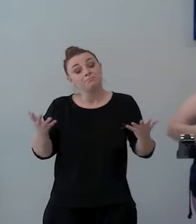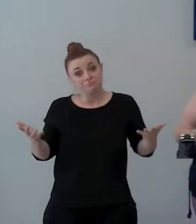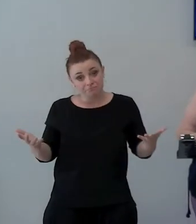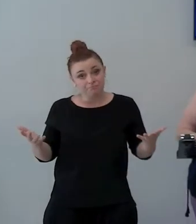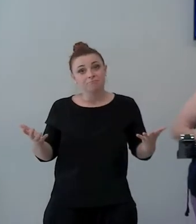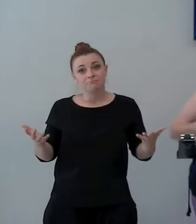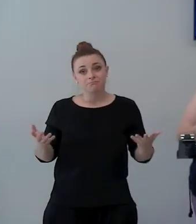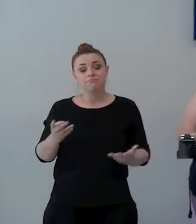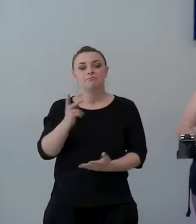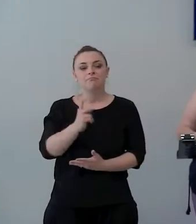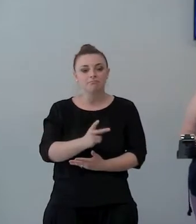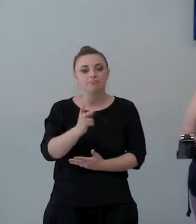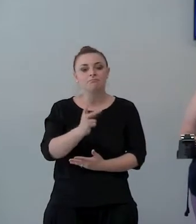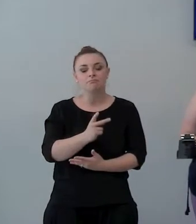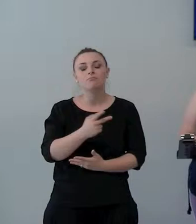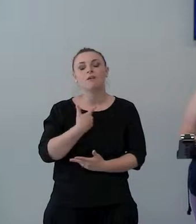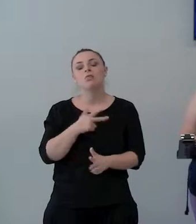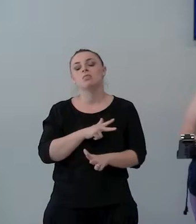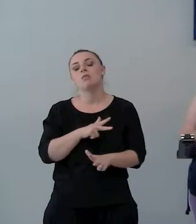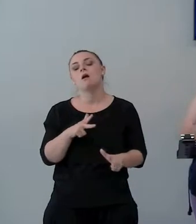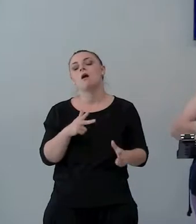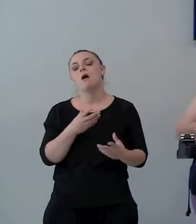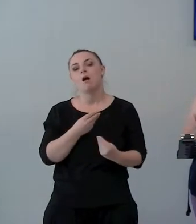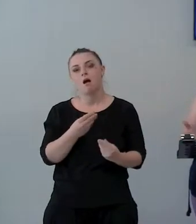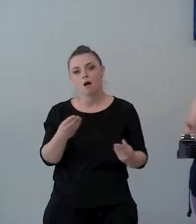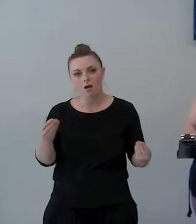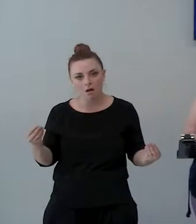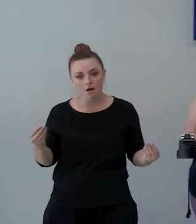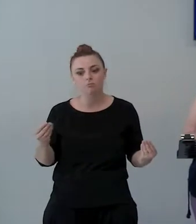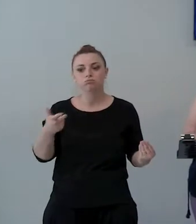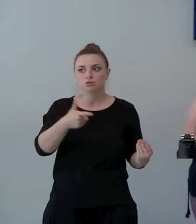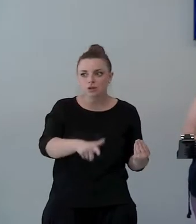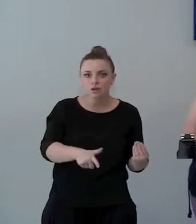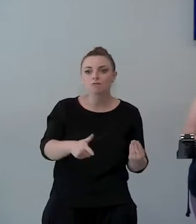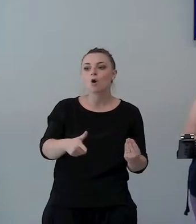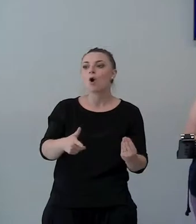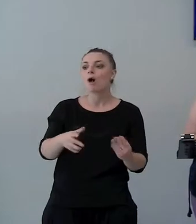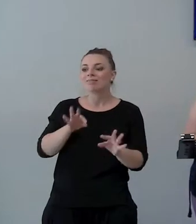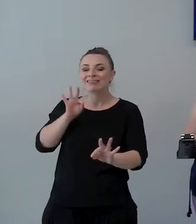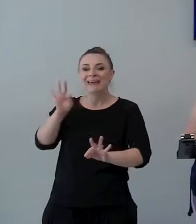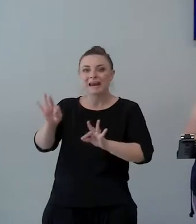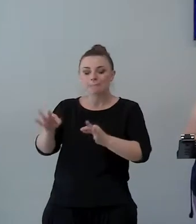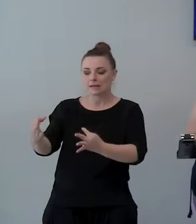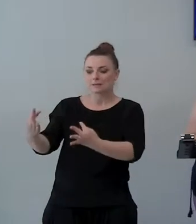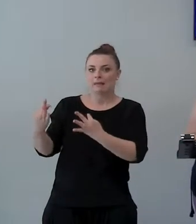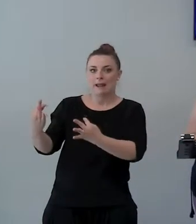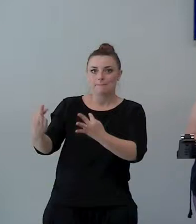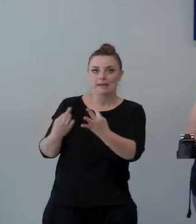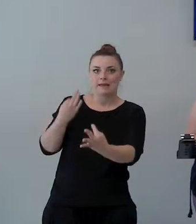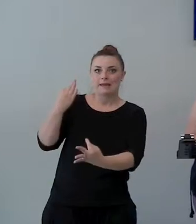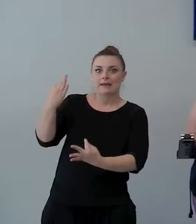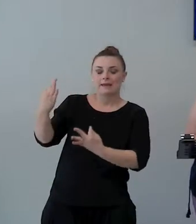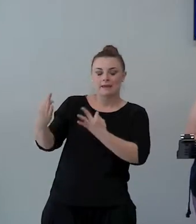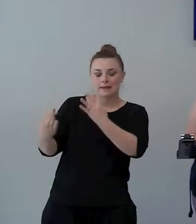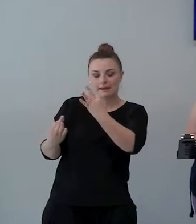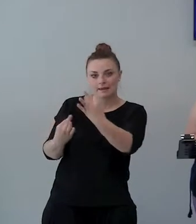Pur sentendo molta stanchezza, dovuta anche alla terapia che ha fatto. So even if she